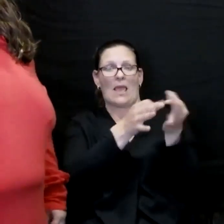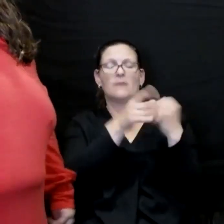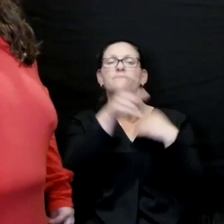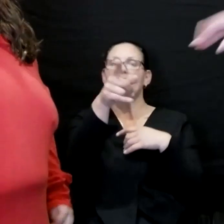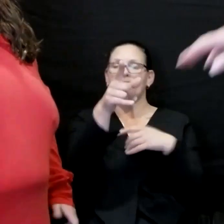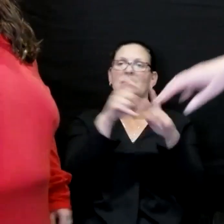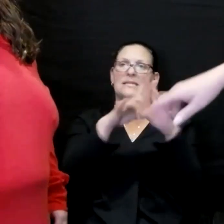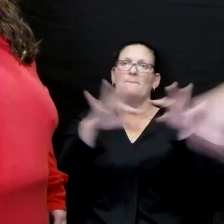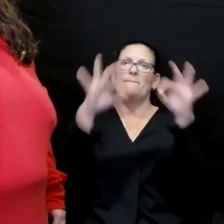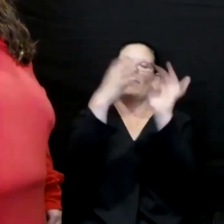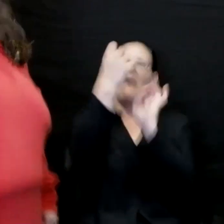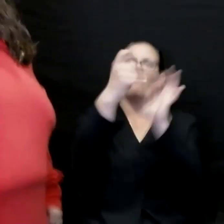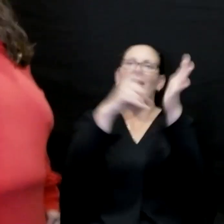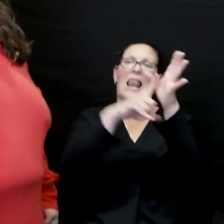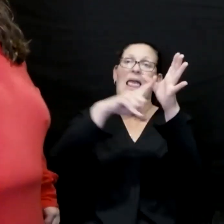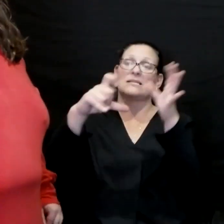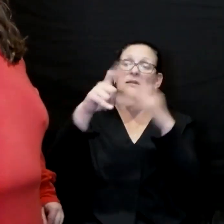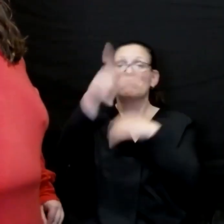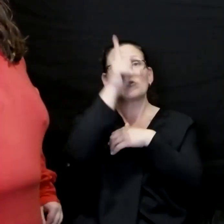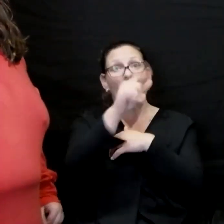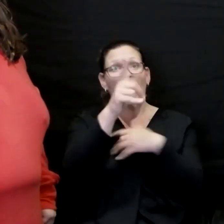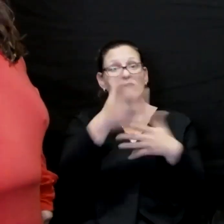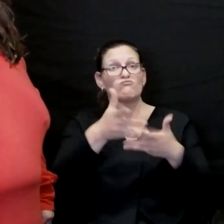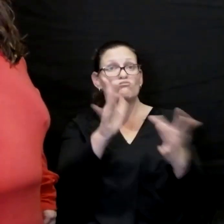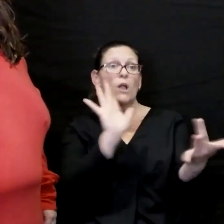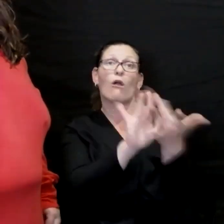would just contact your LAC and ask them how it's going.